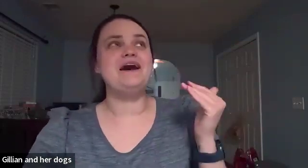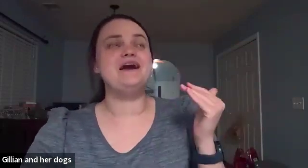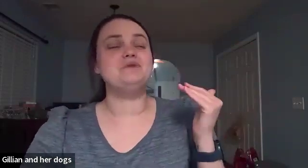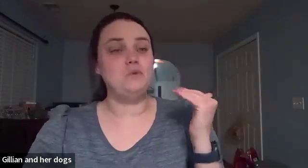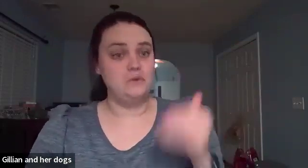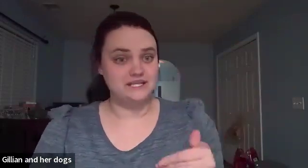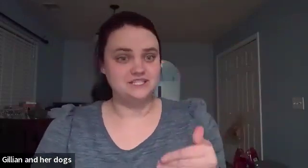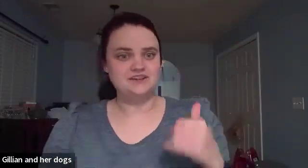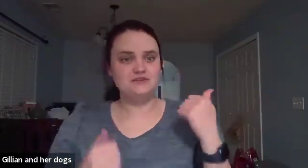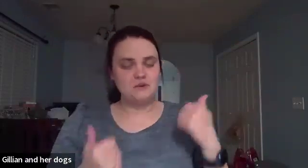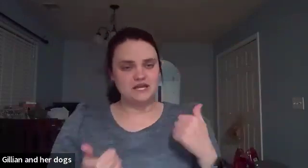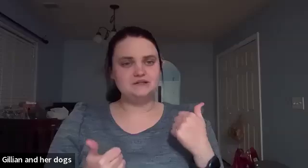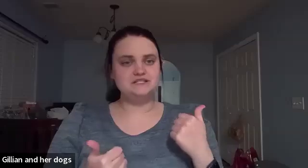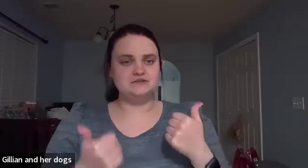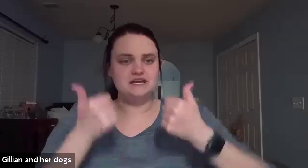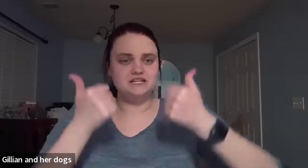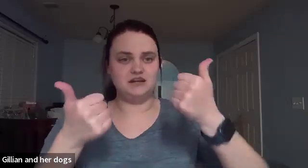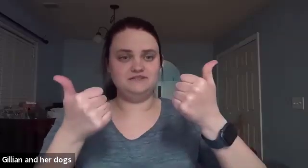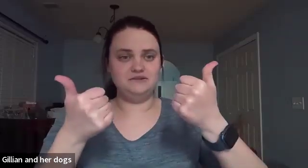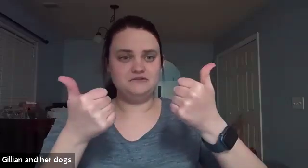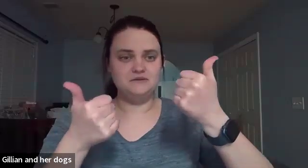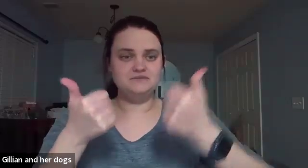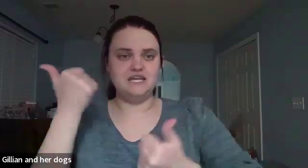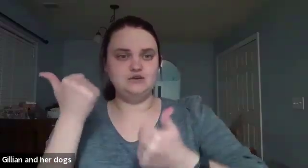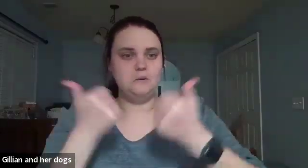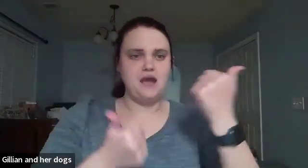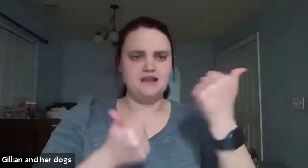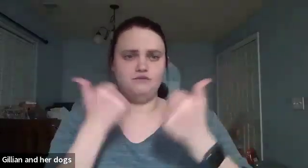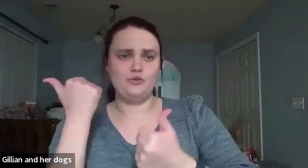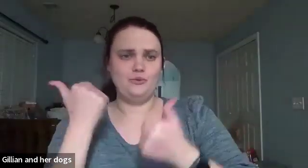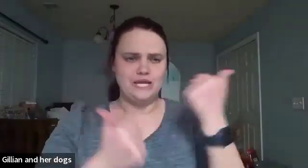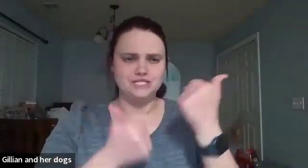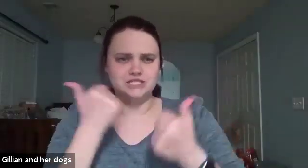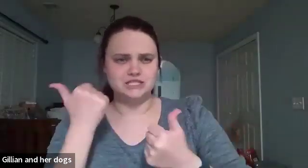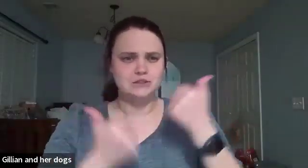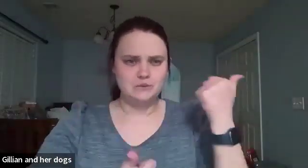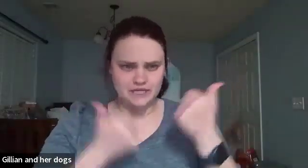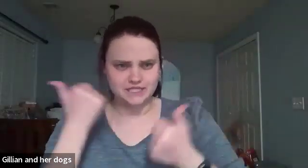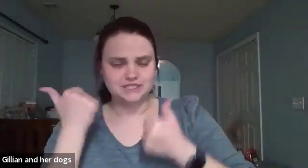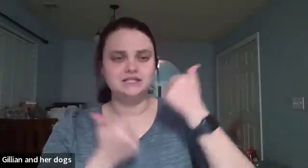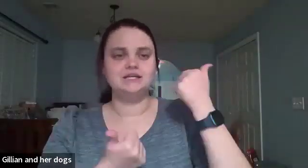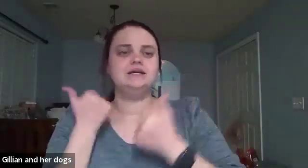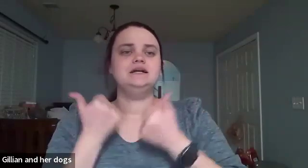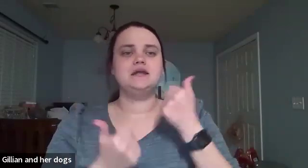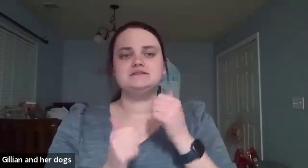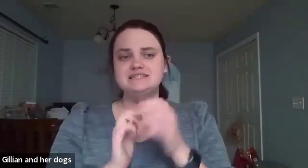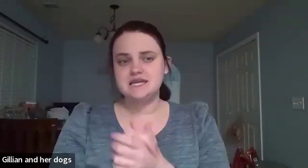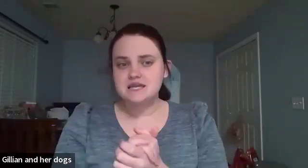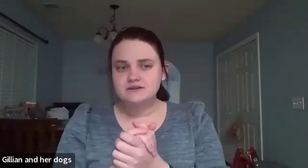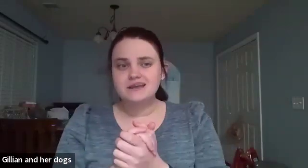for which, the way you would do it is you're gonna have 2 thumbs and you go back and forth. Which. Now, typically,